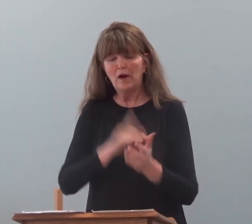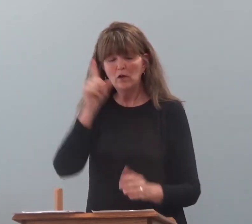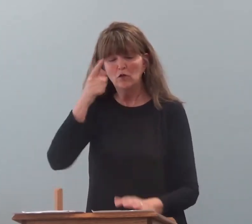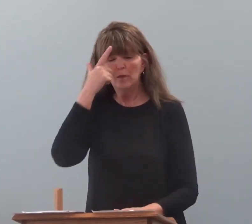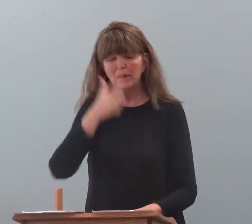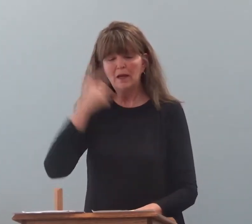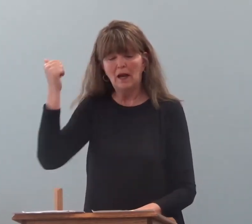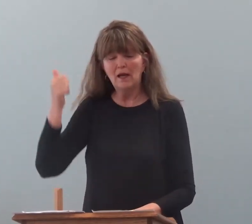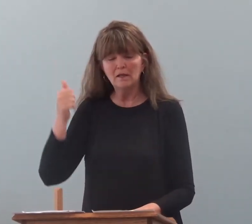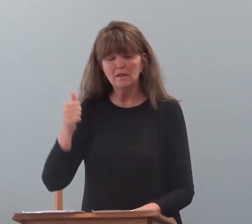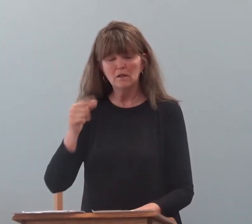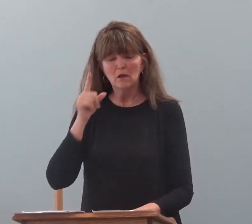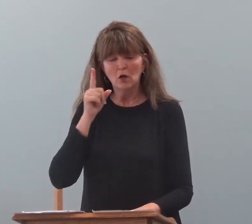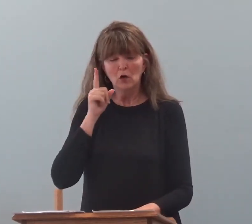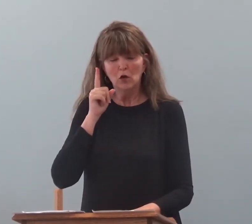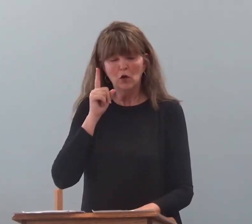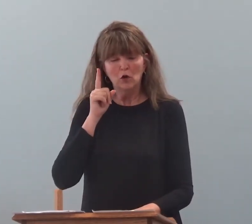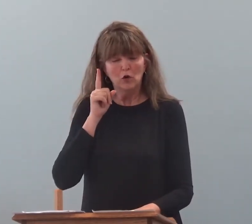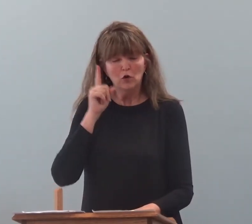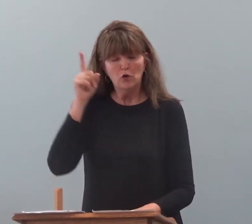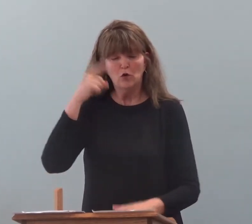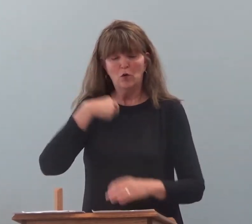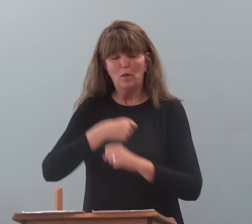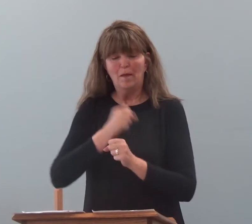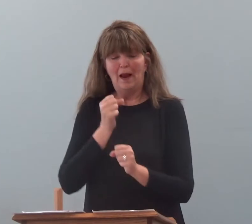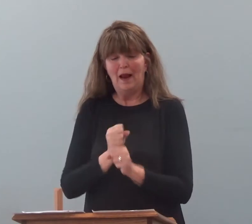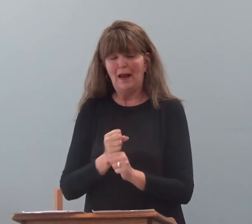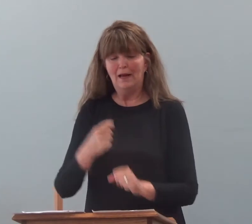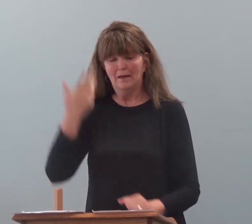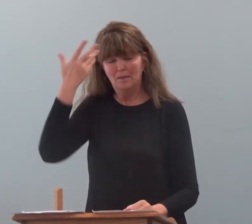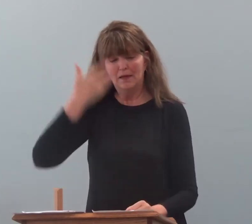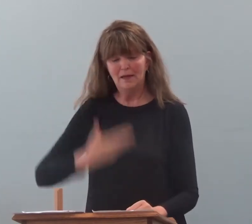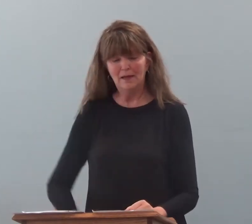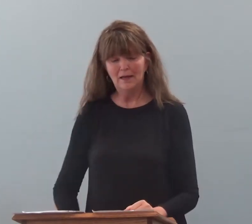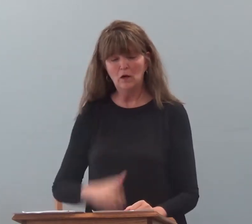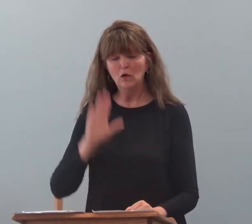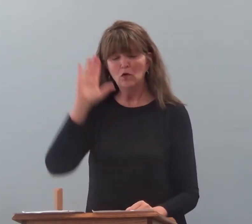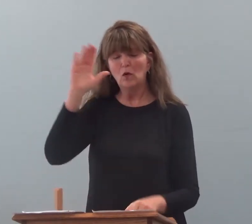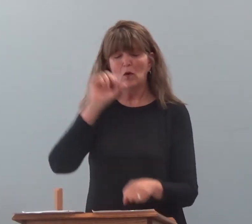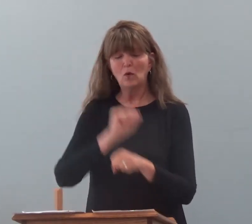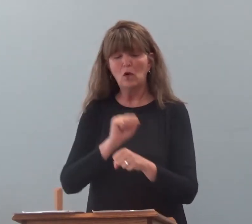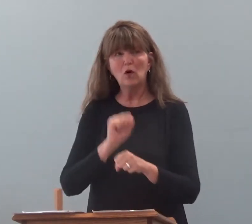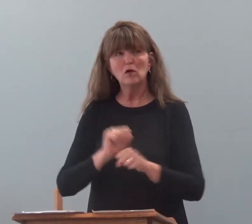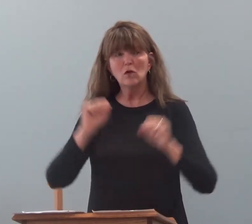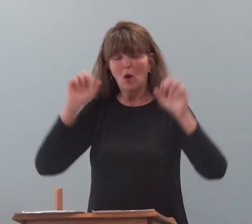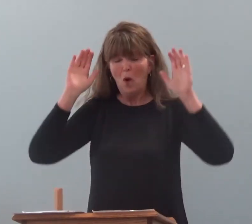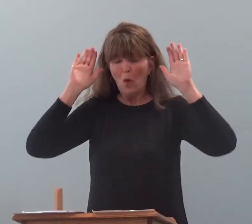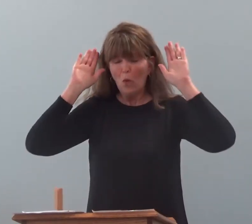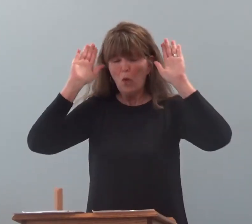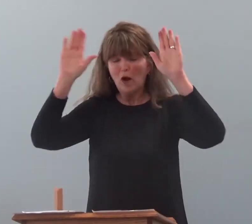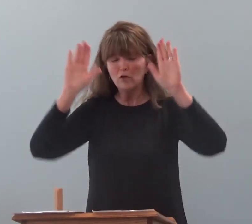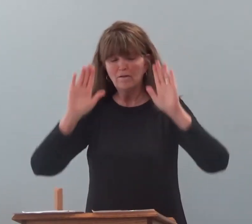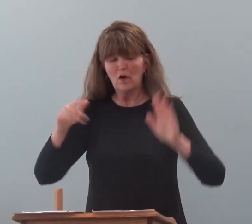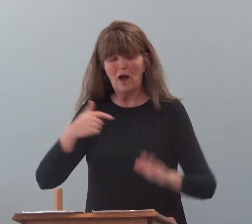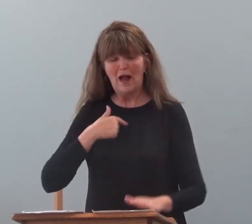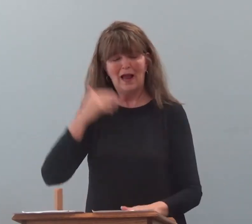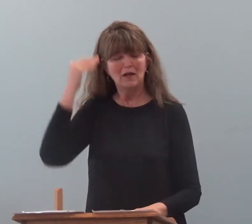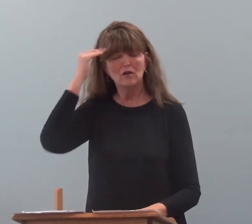womb. I praise you, because I am fearfully and wonderfully